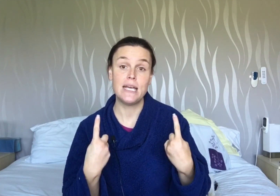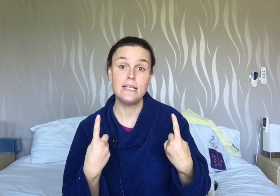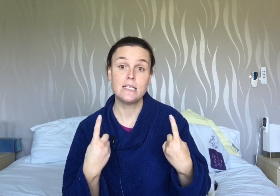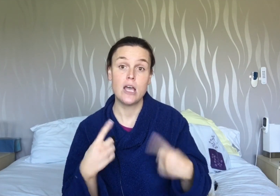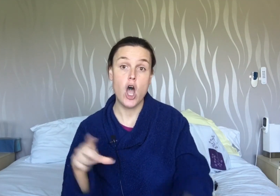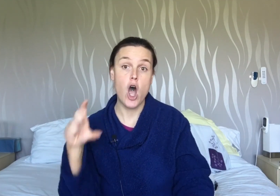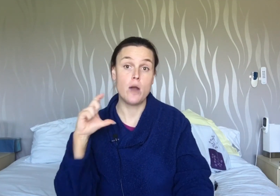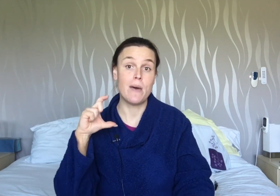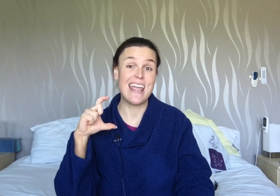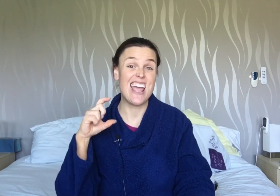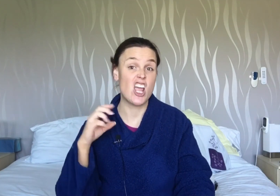Update on my